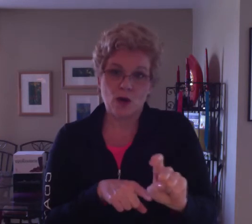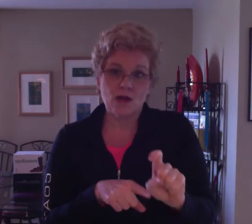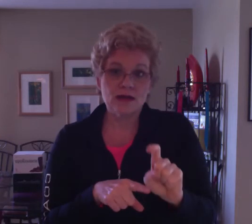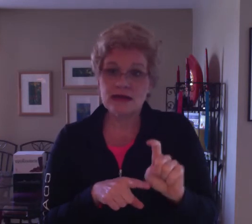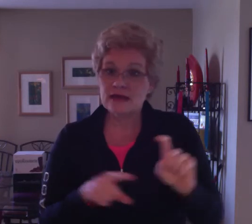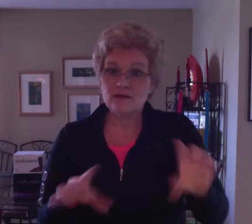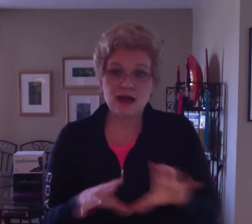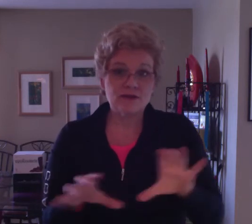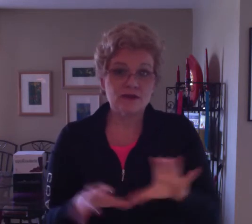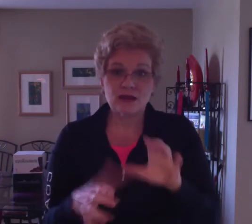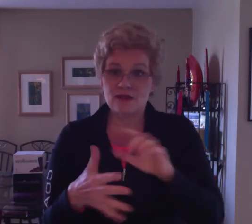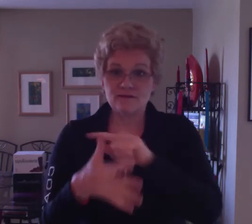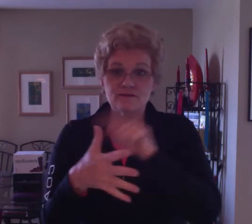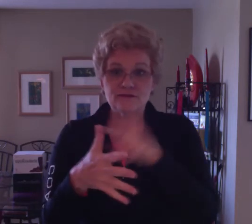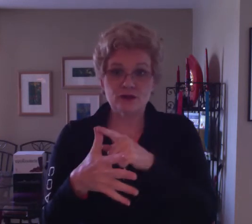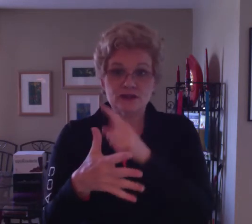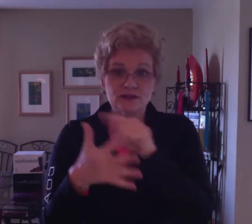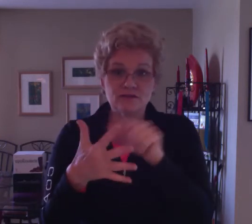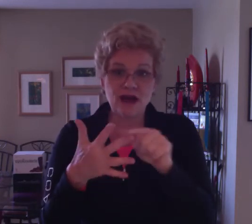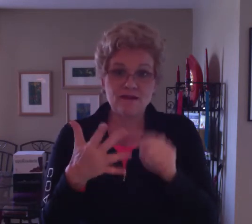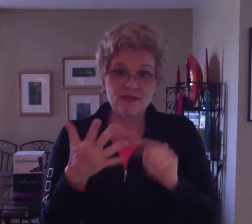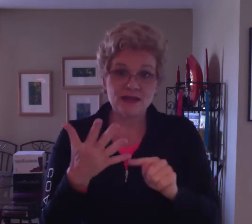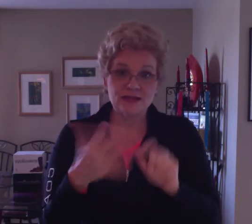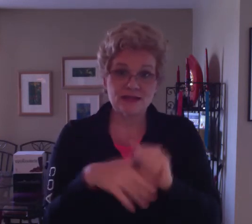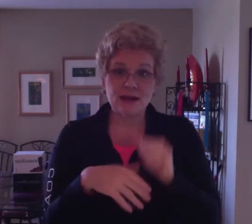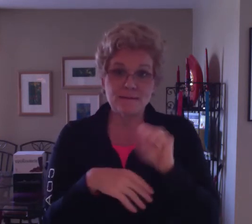things to do as a Beachbody coach, which comes with my coach emails,